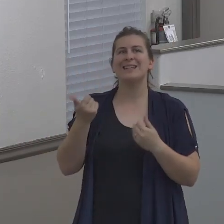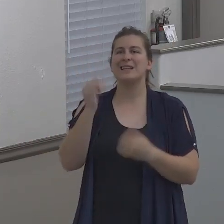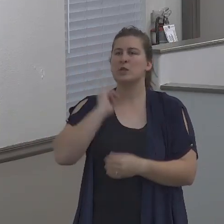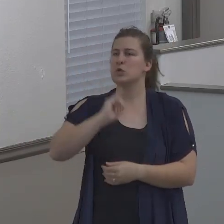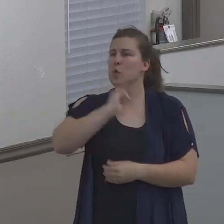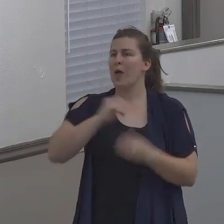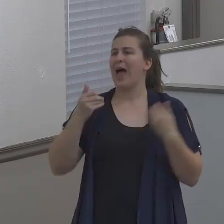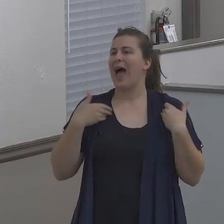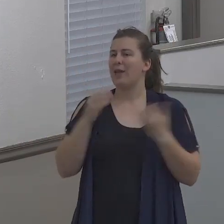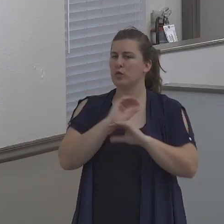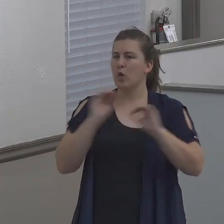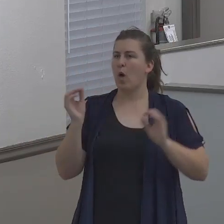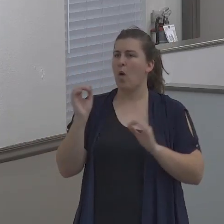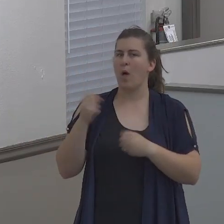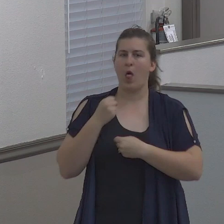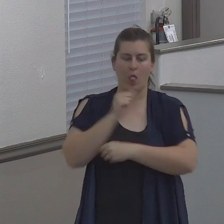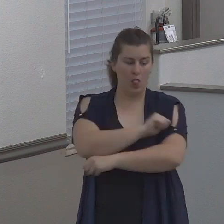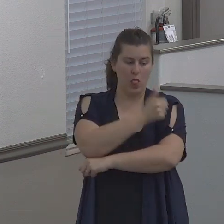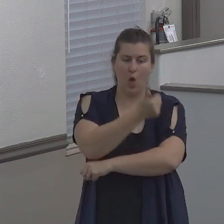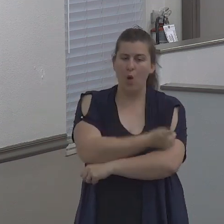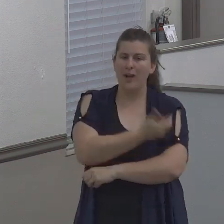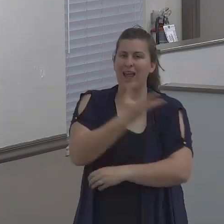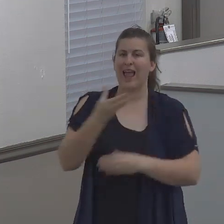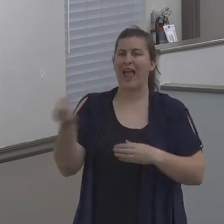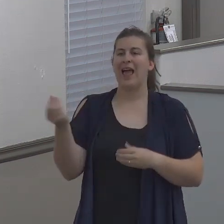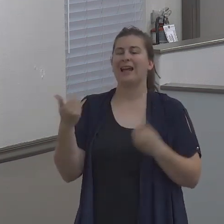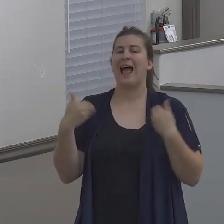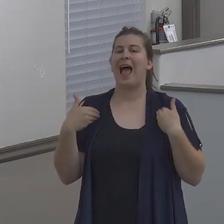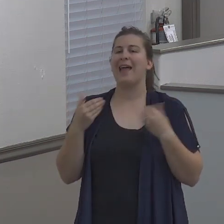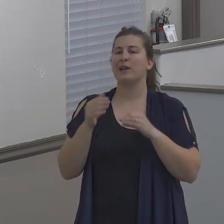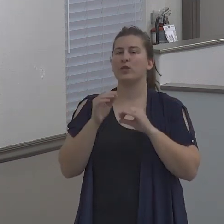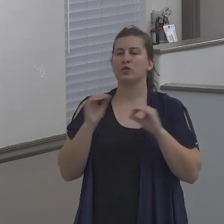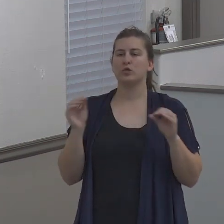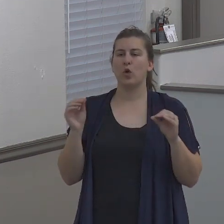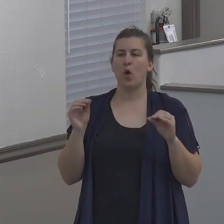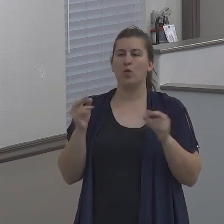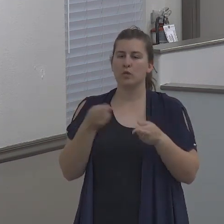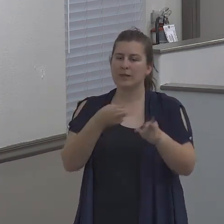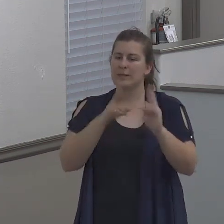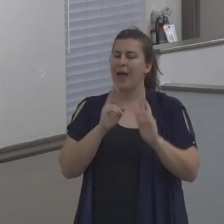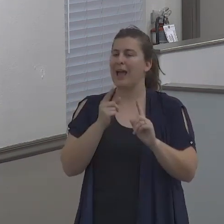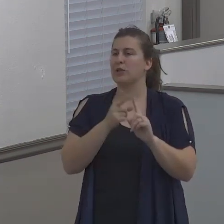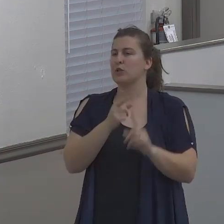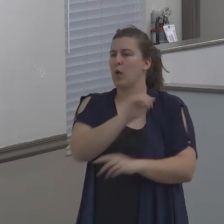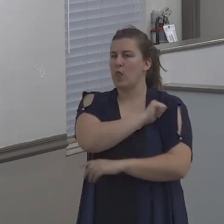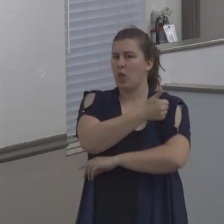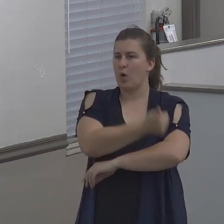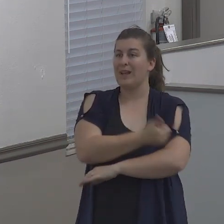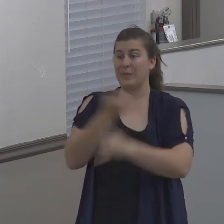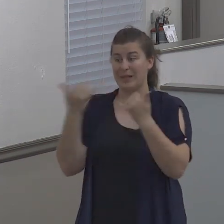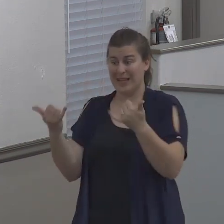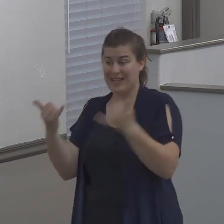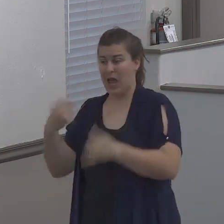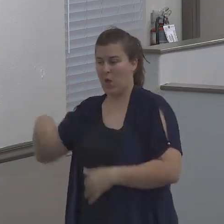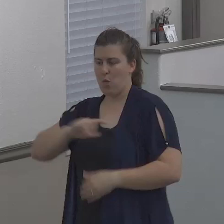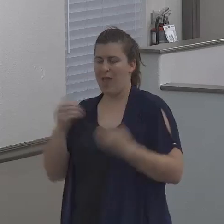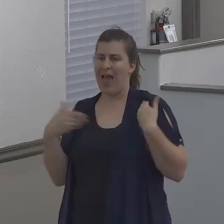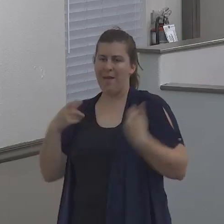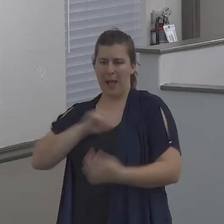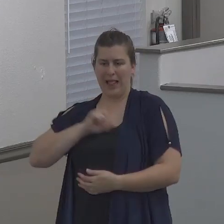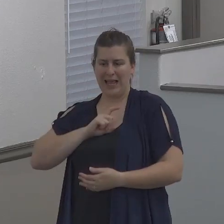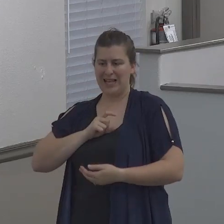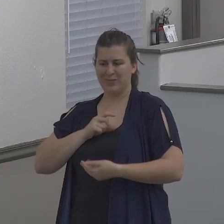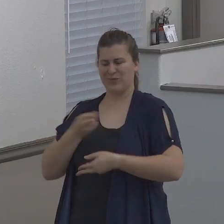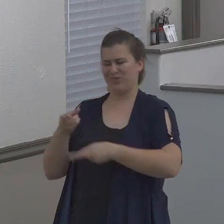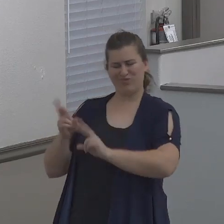because there's no authority, because there's no respect for authority, because law enforcement is looked upon as